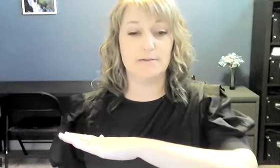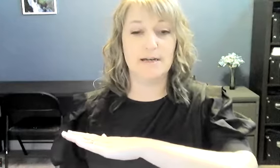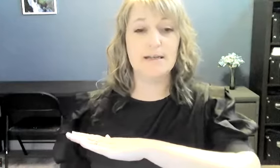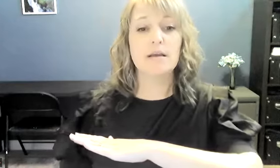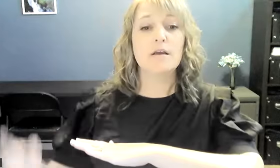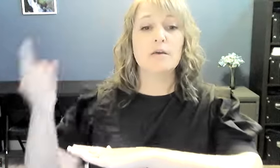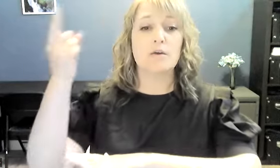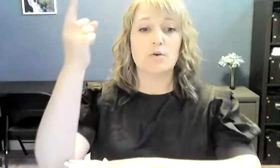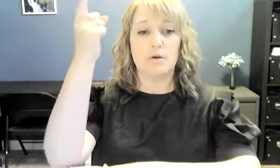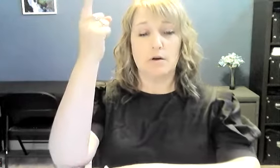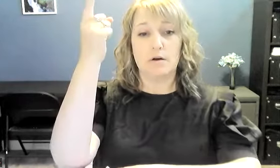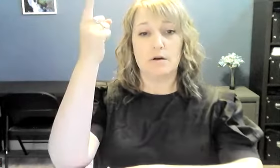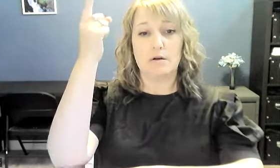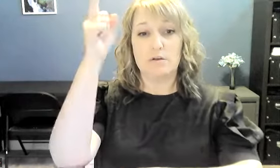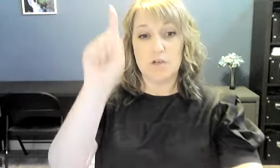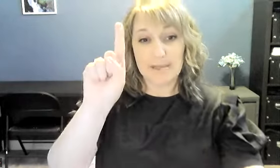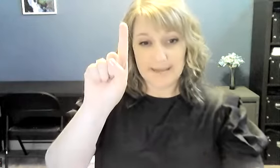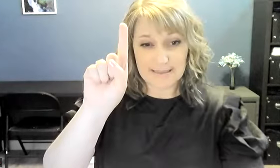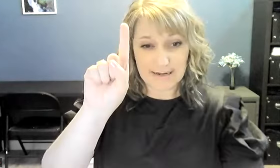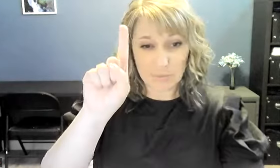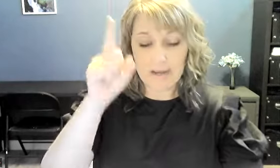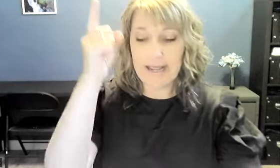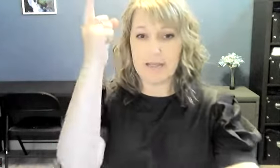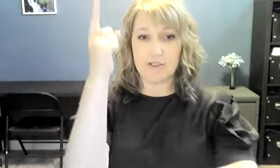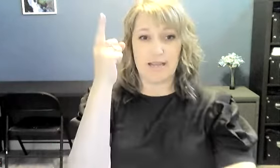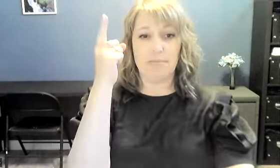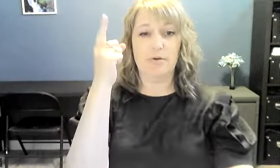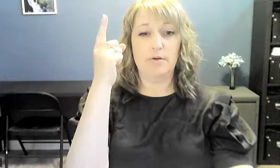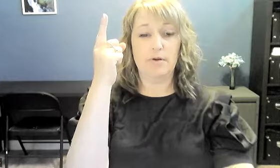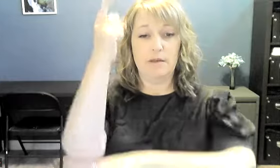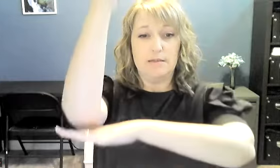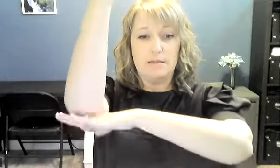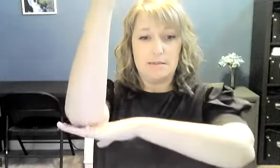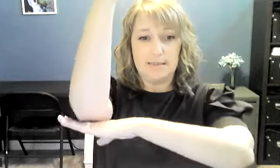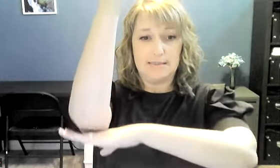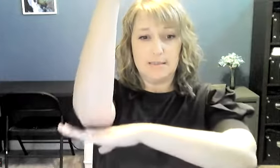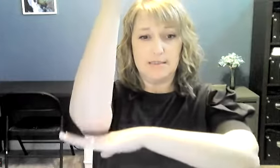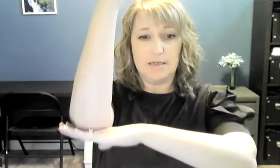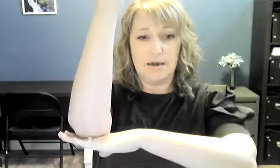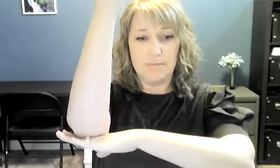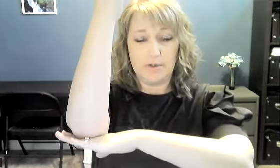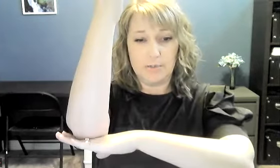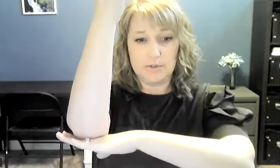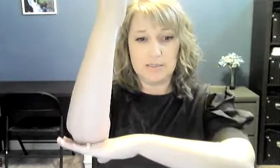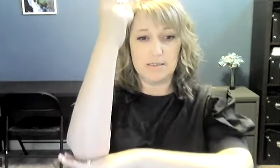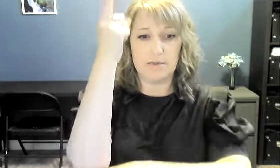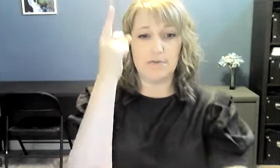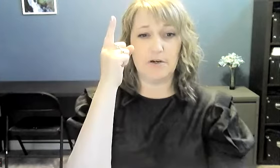right. Your dominant hand is going to have a one hand shape. It's going to sit on top. Your elbow is going to sit on top of your